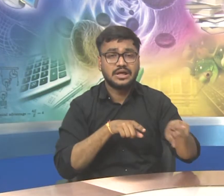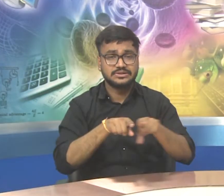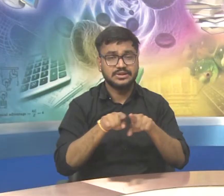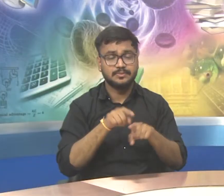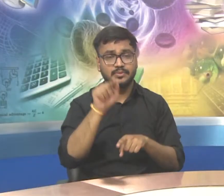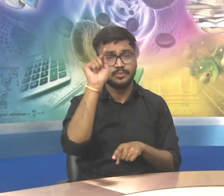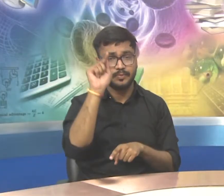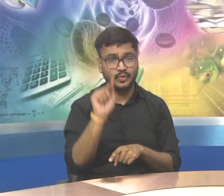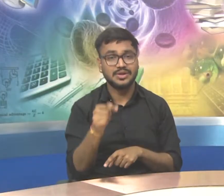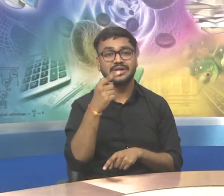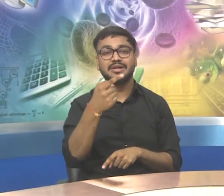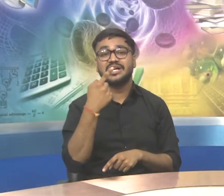For example,